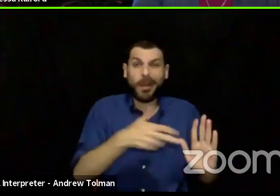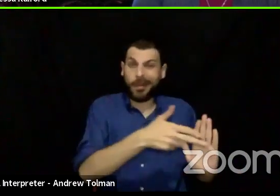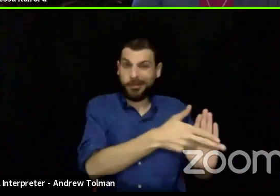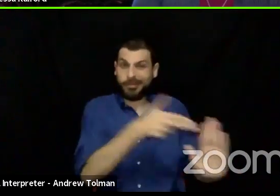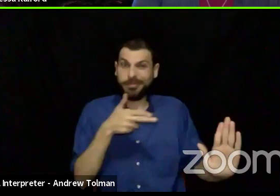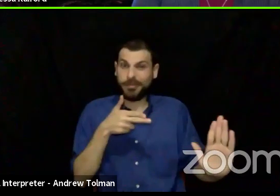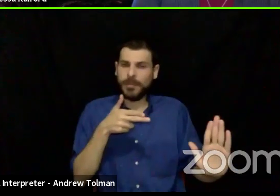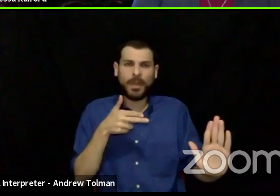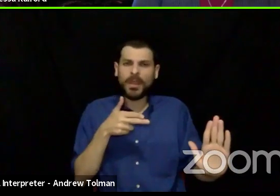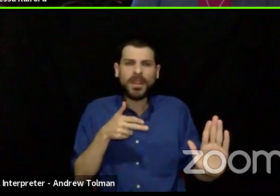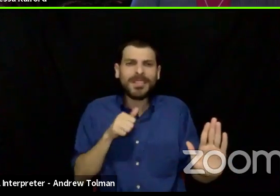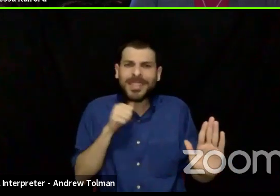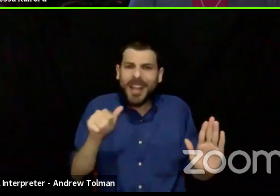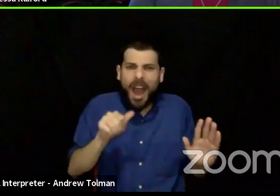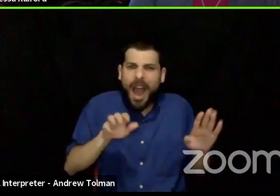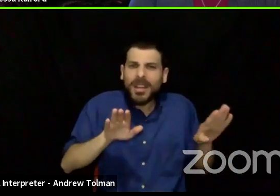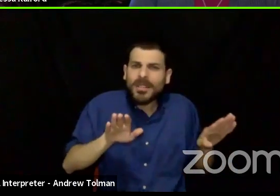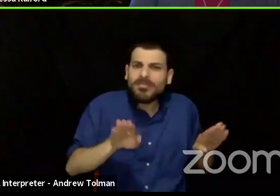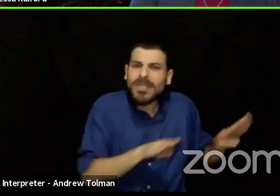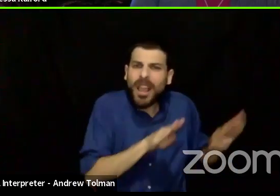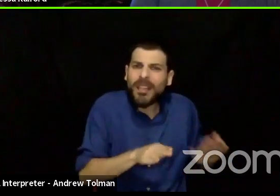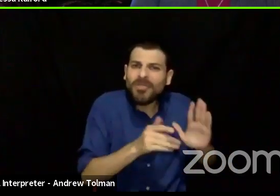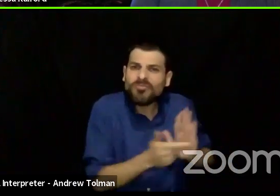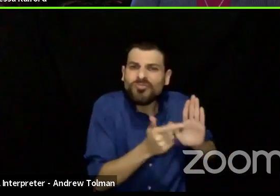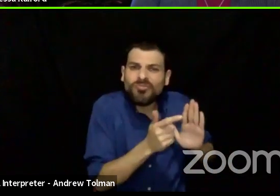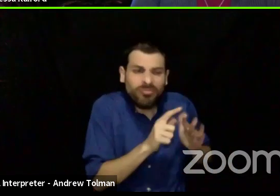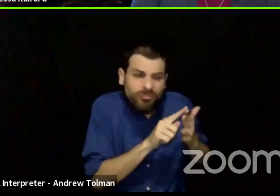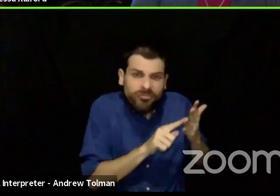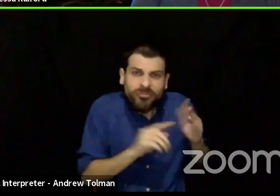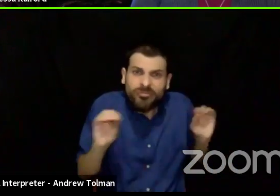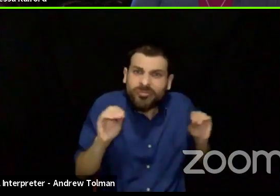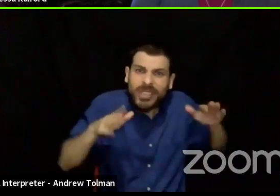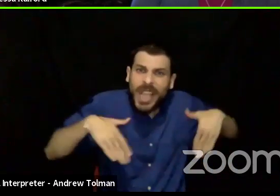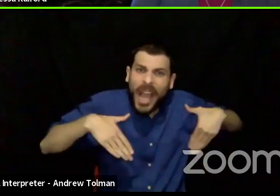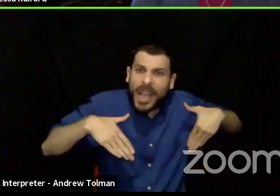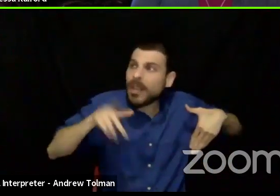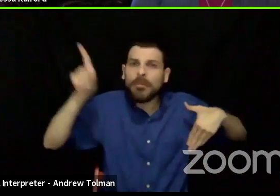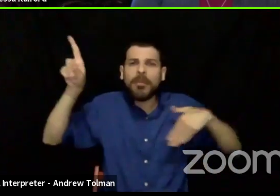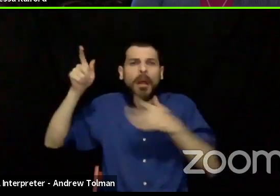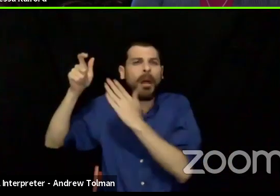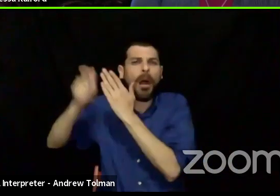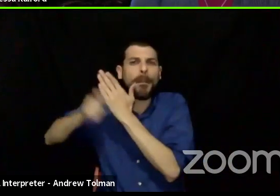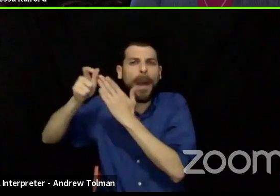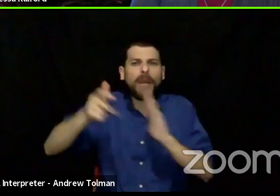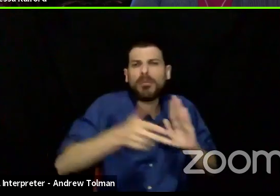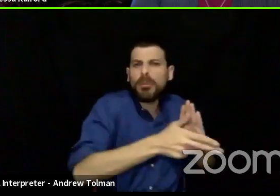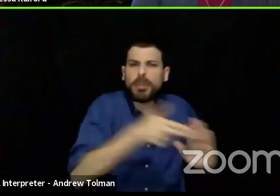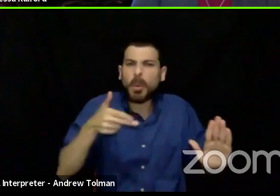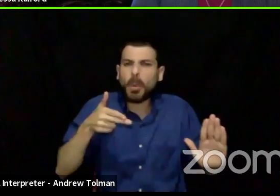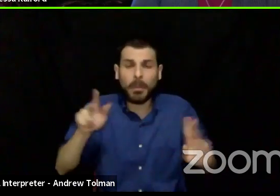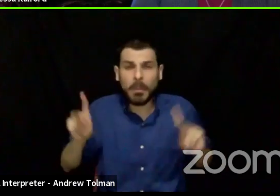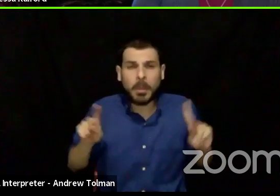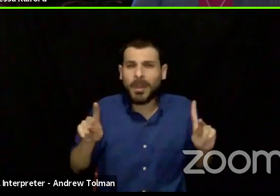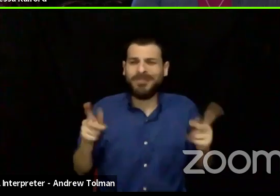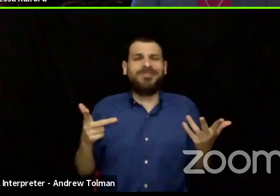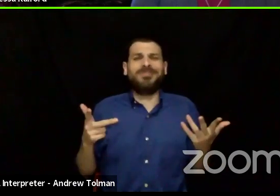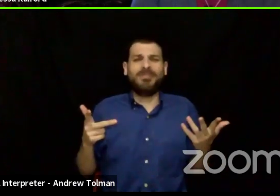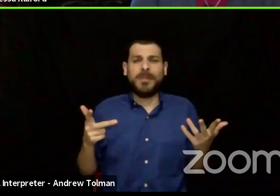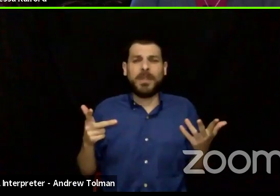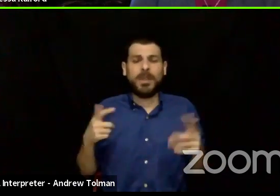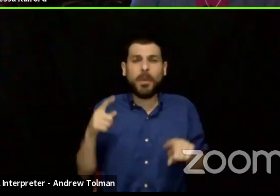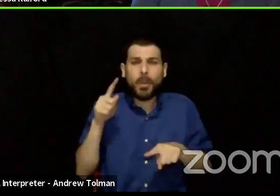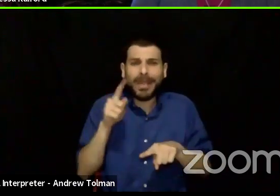criminal, or where it excludes you because of who you are, that's not something you can just consciously say, I'm going